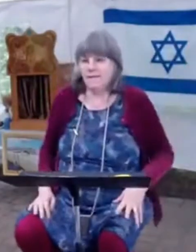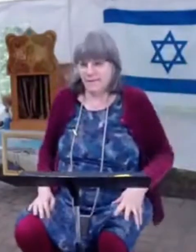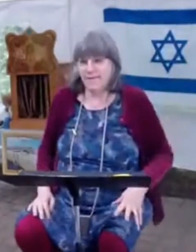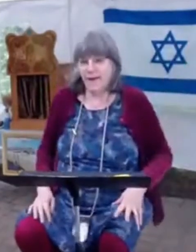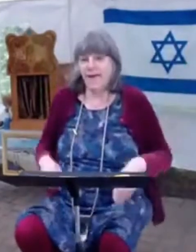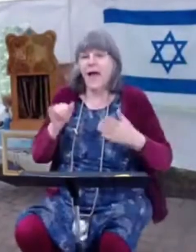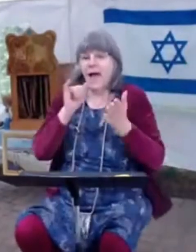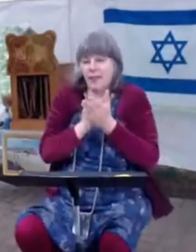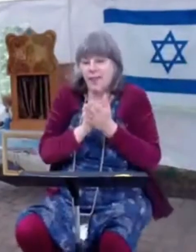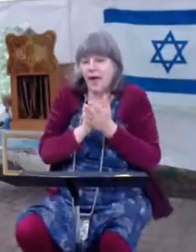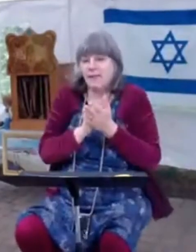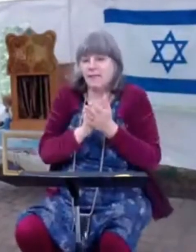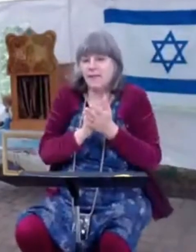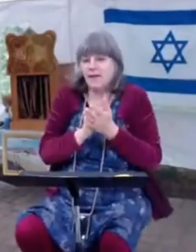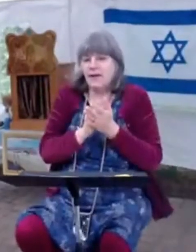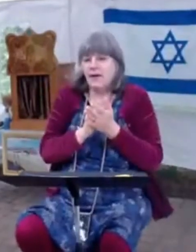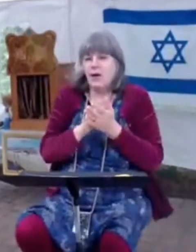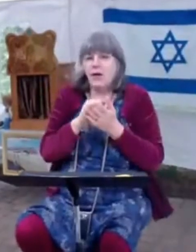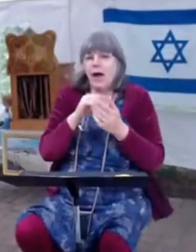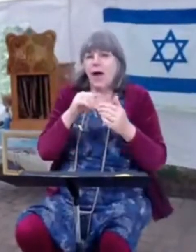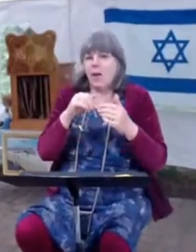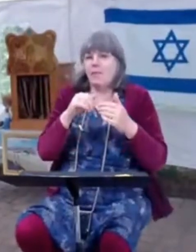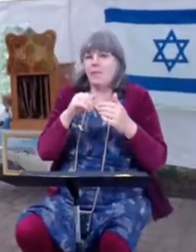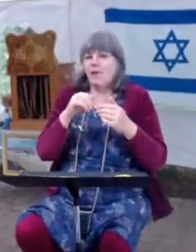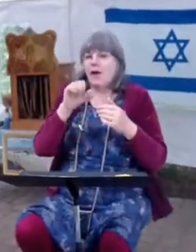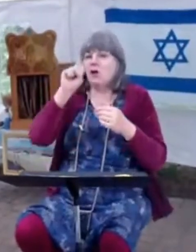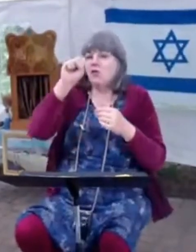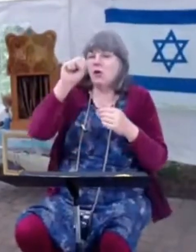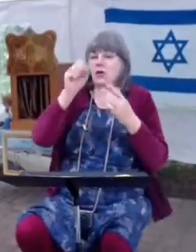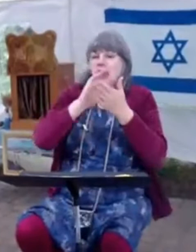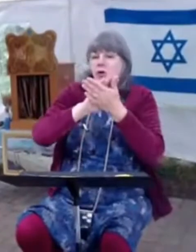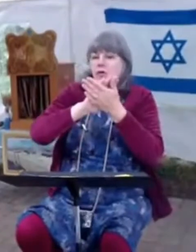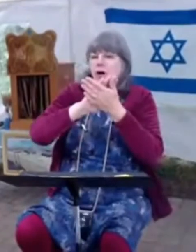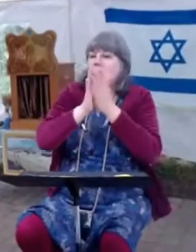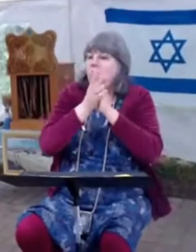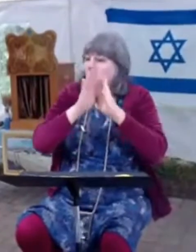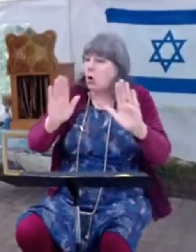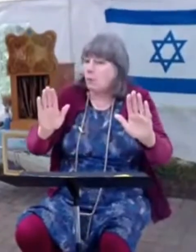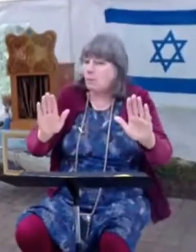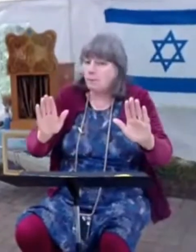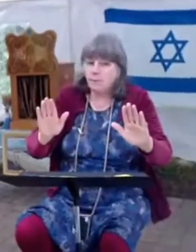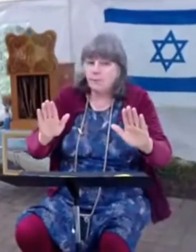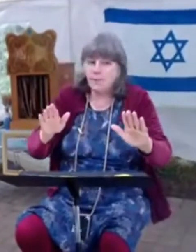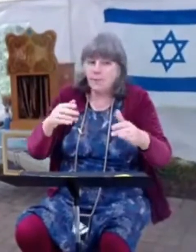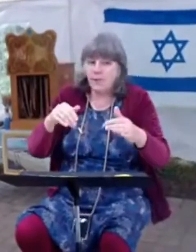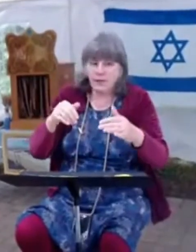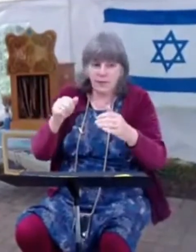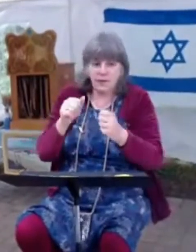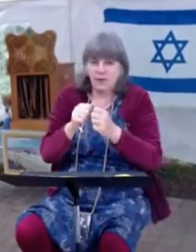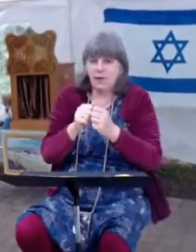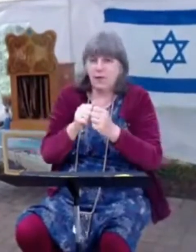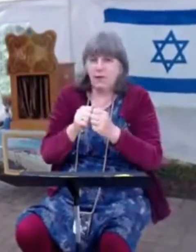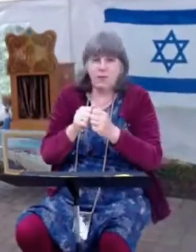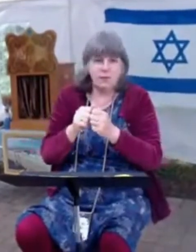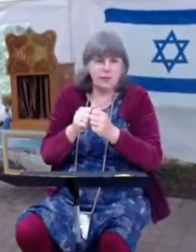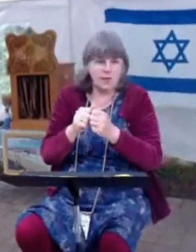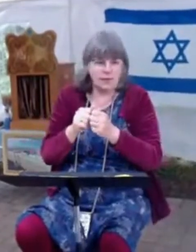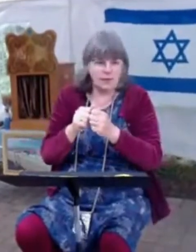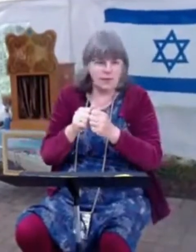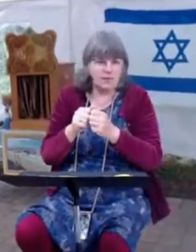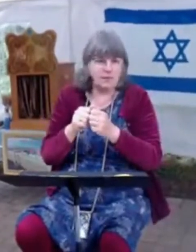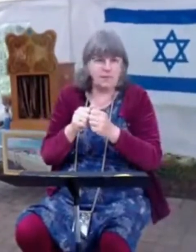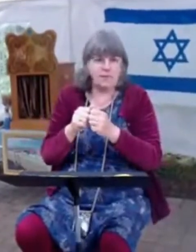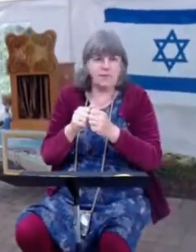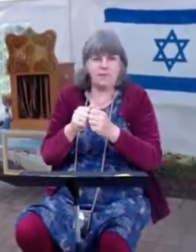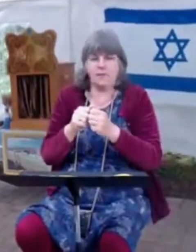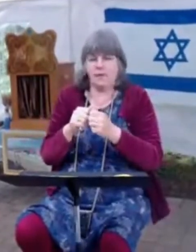not. It says, we are told to love your neighbor. Yeah, that's Leviticus 19. Hate your